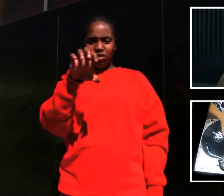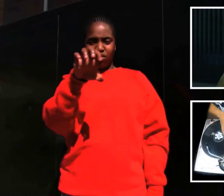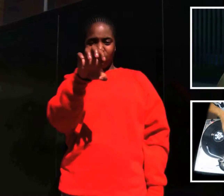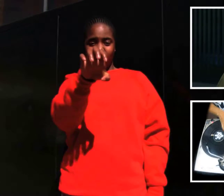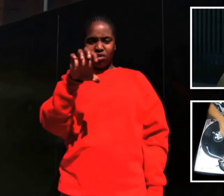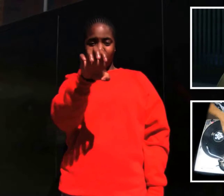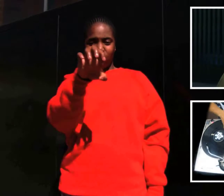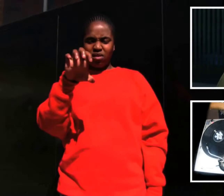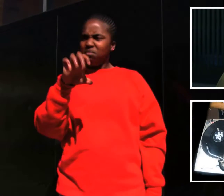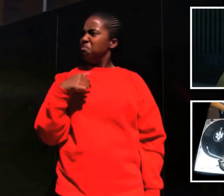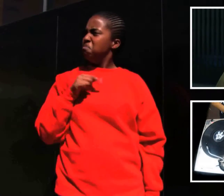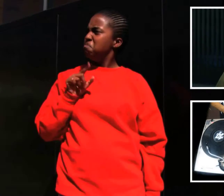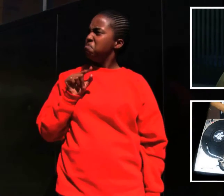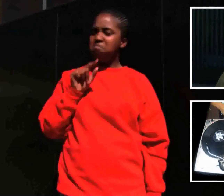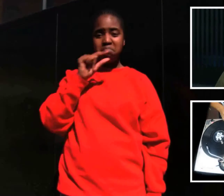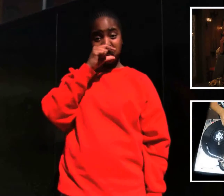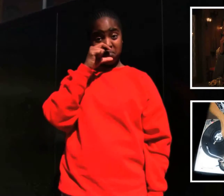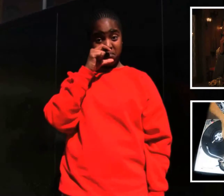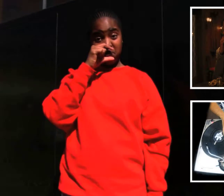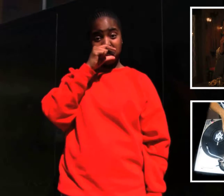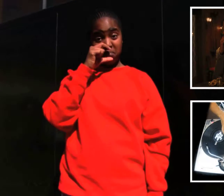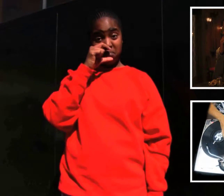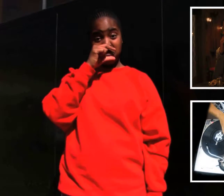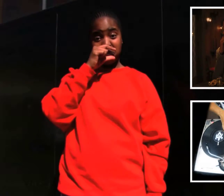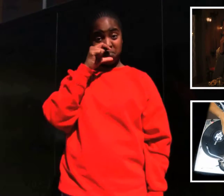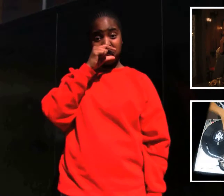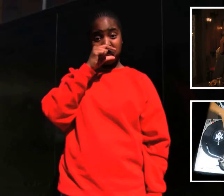Irie. That's an interesting name.